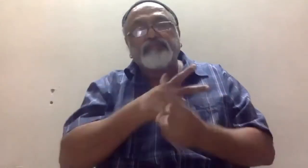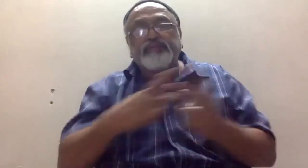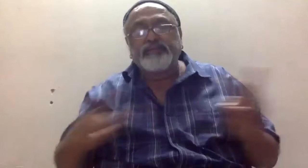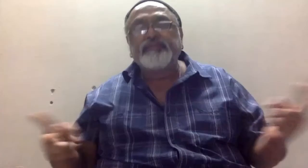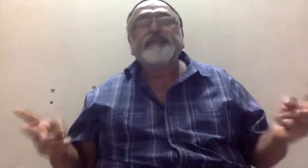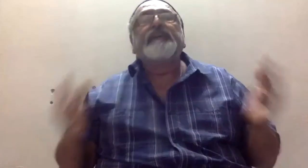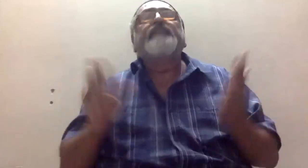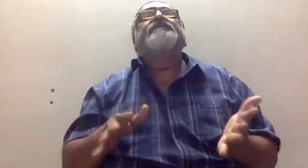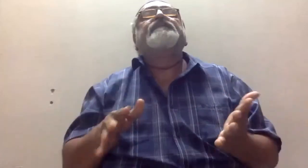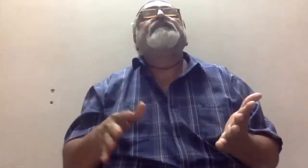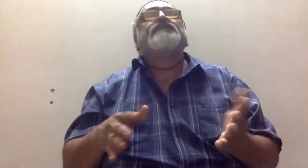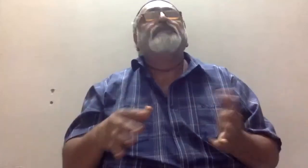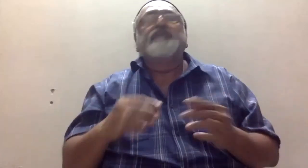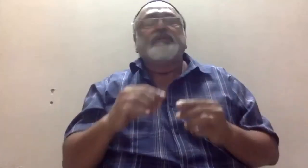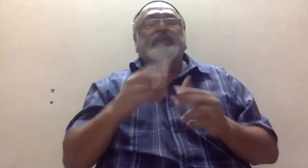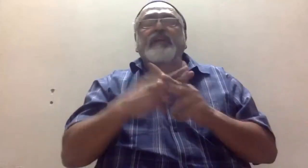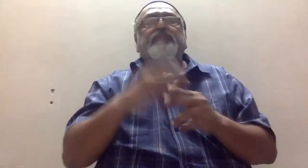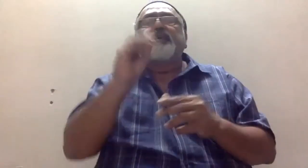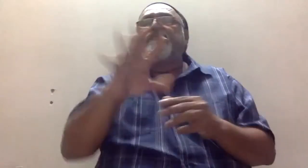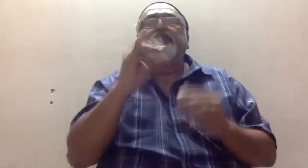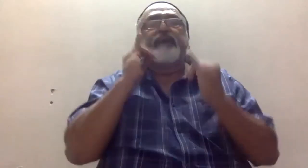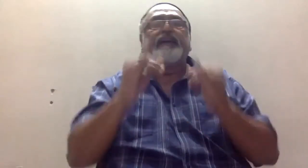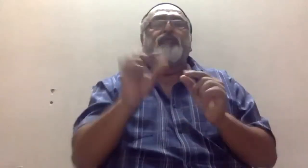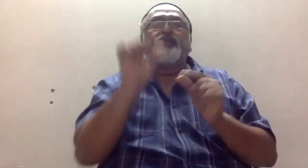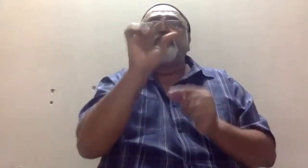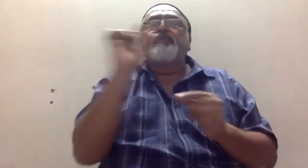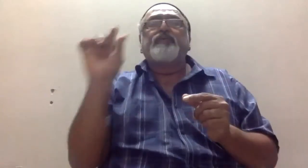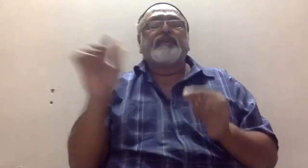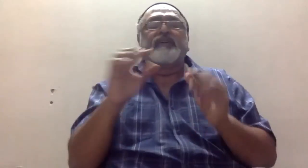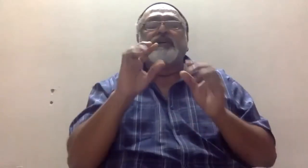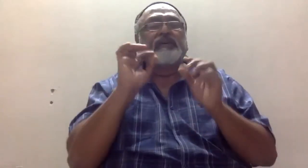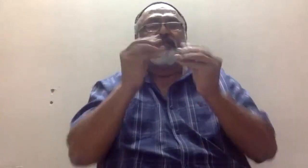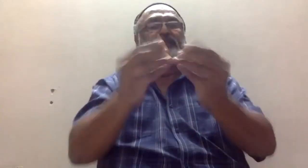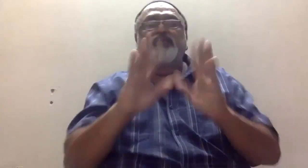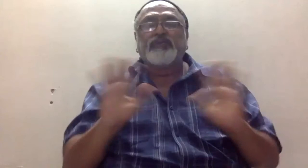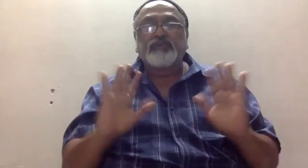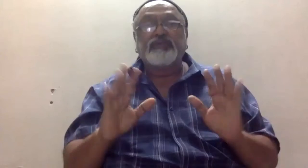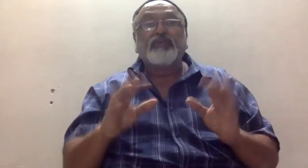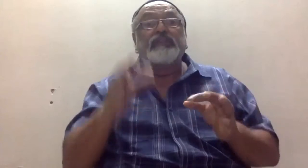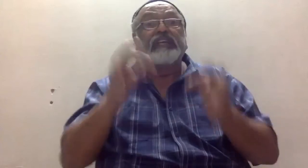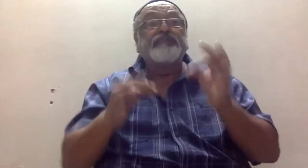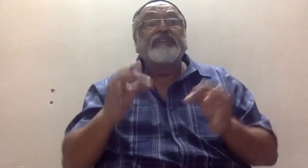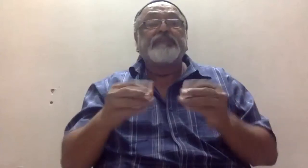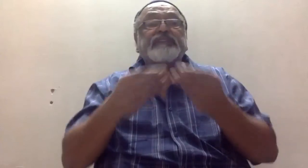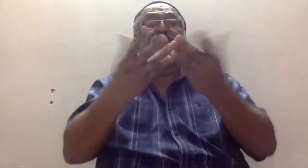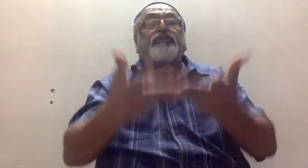And also, when you're writing a judgment, the judgment must promote the right-based language and